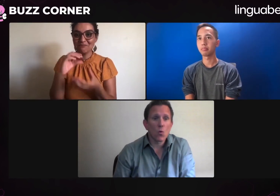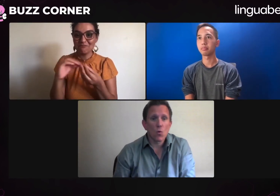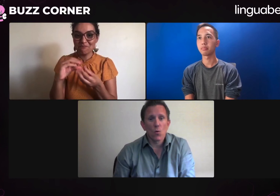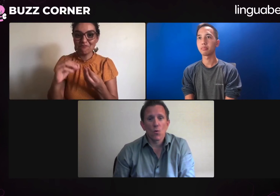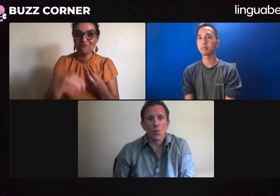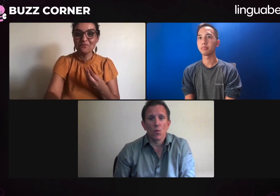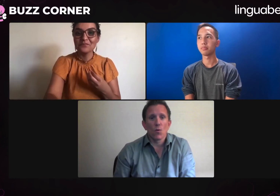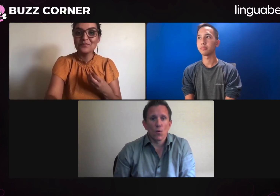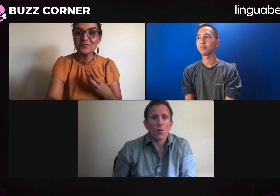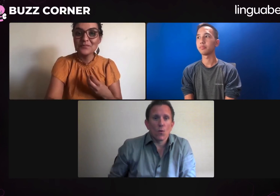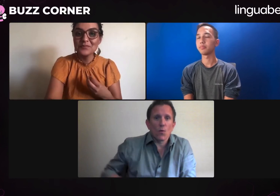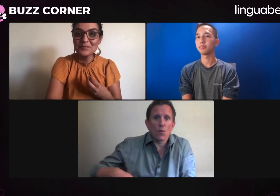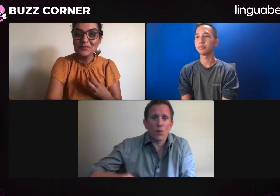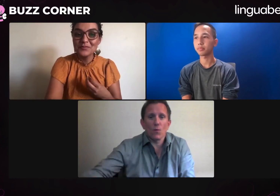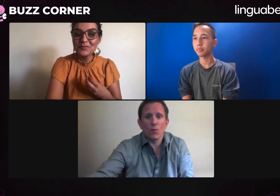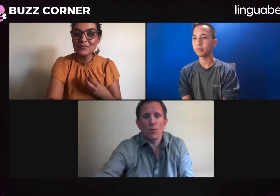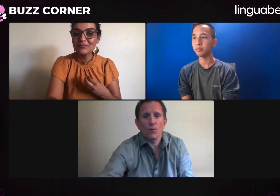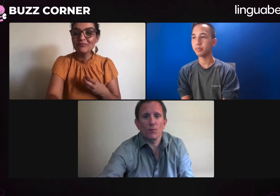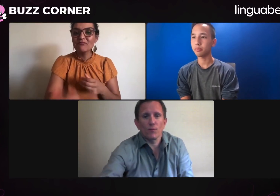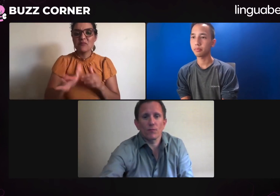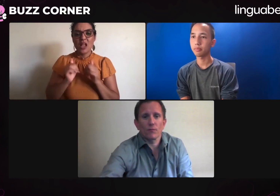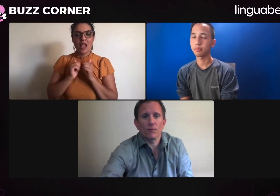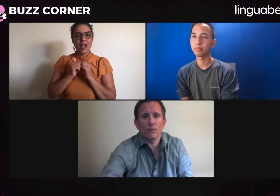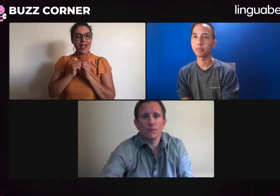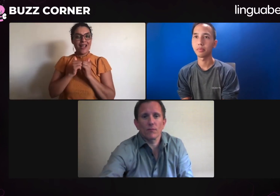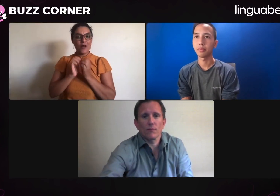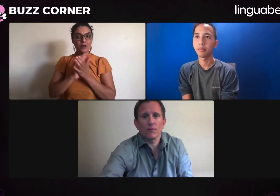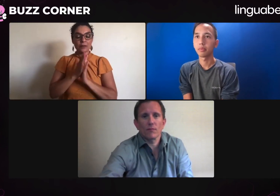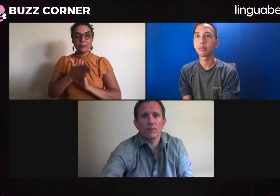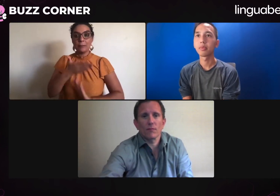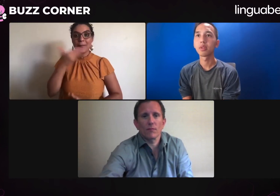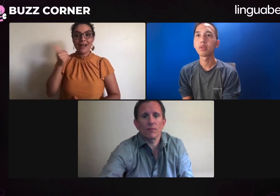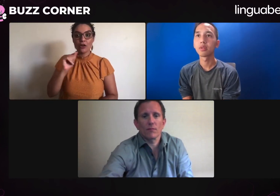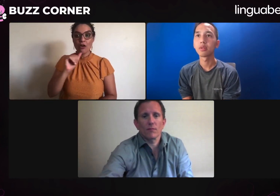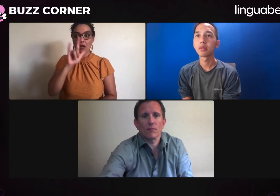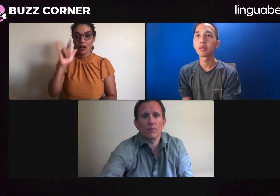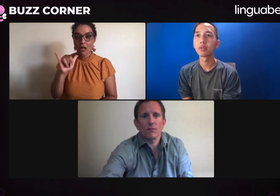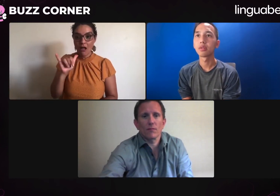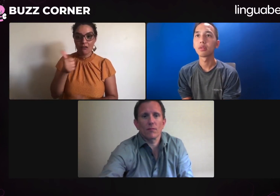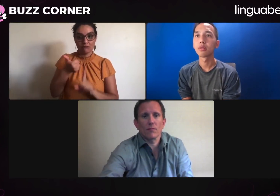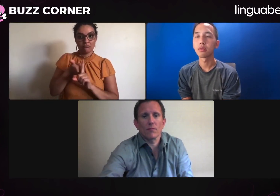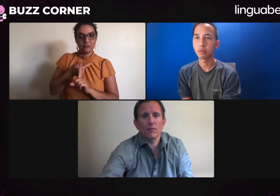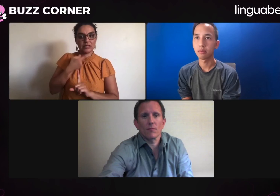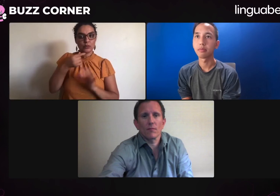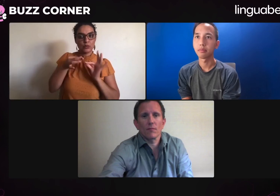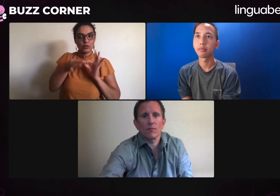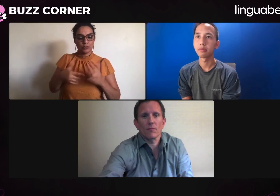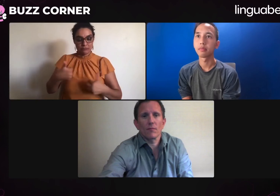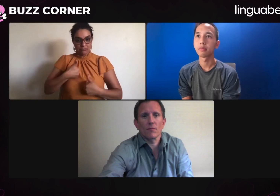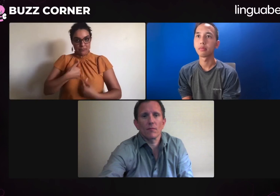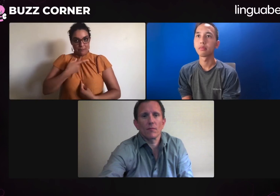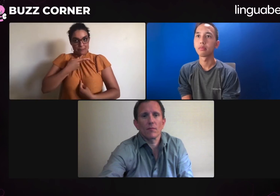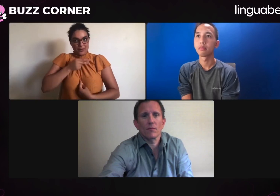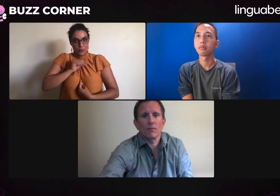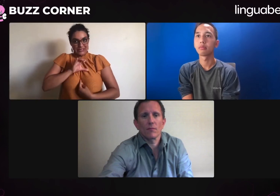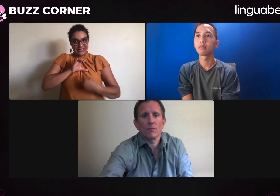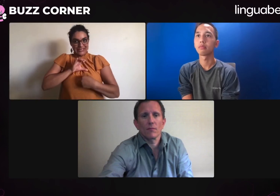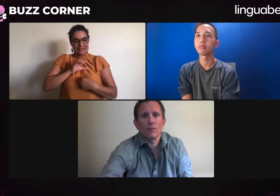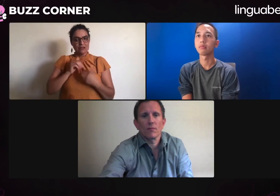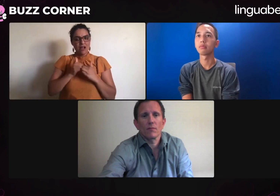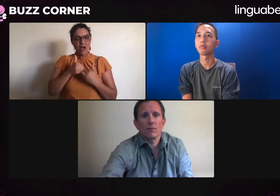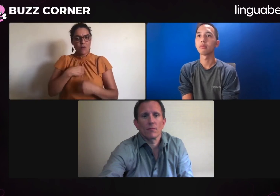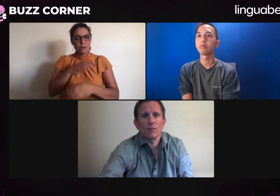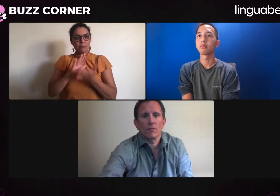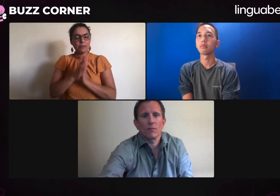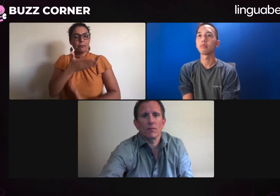Oh, we do have another question. So let me pull that up. And the question is, how can we be a better ally as